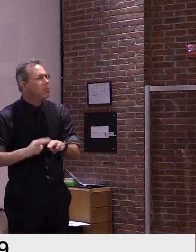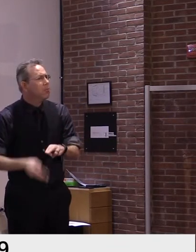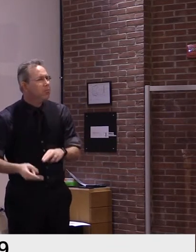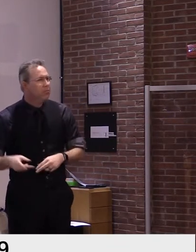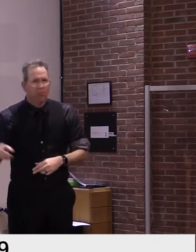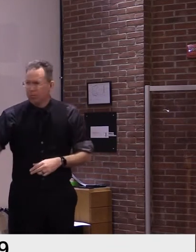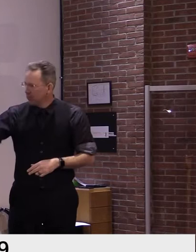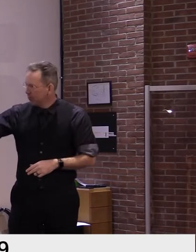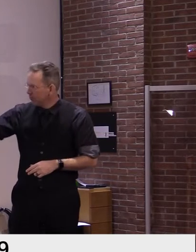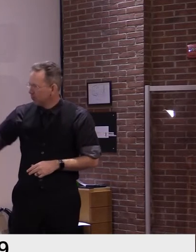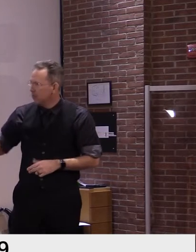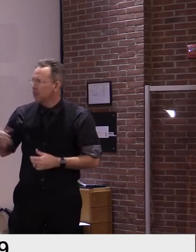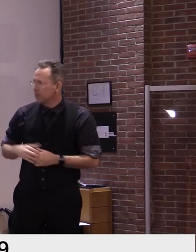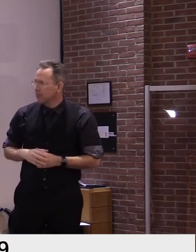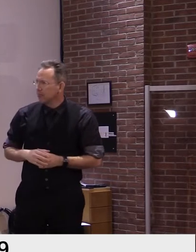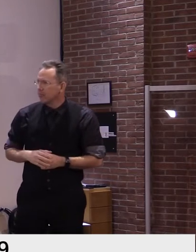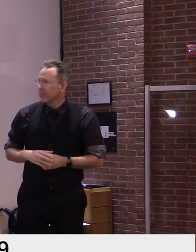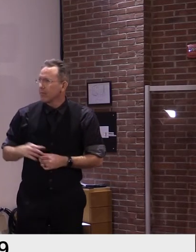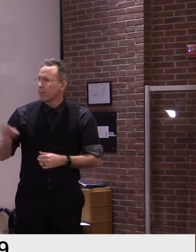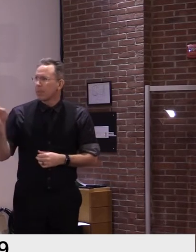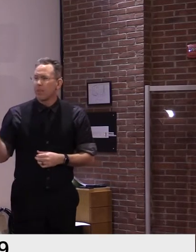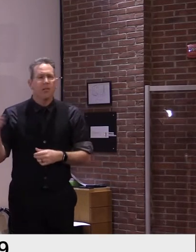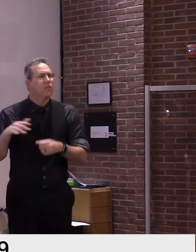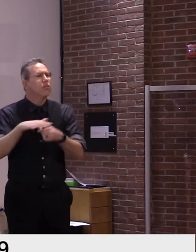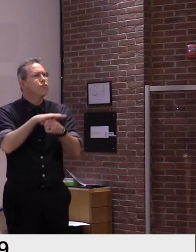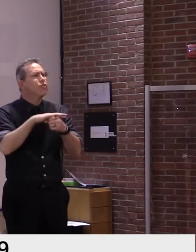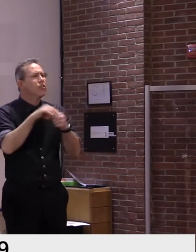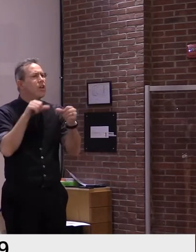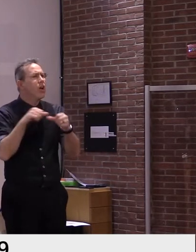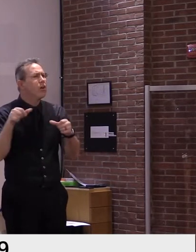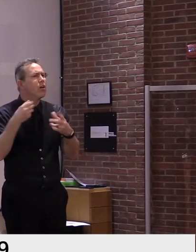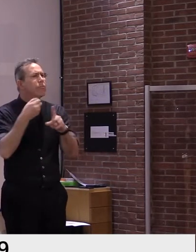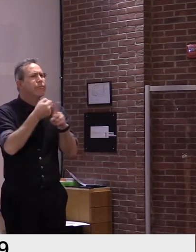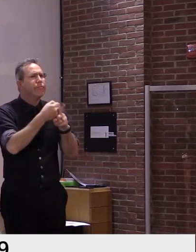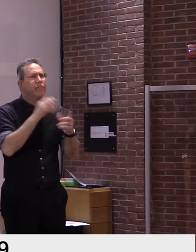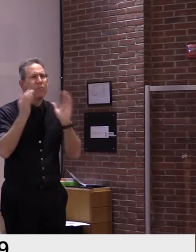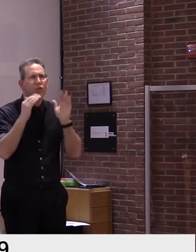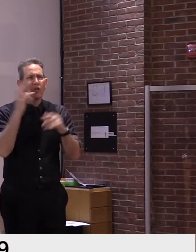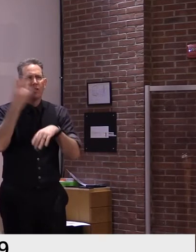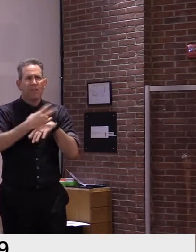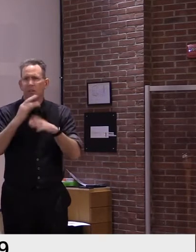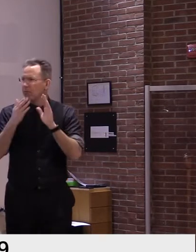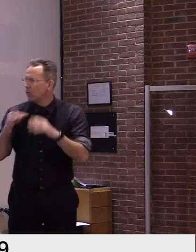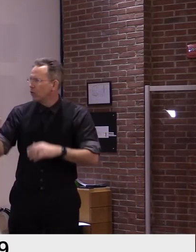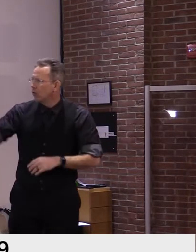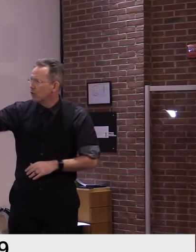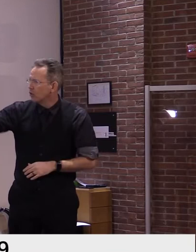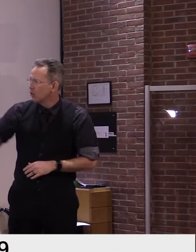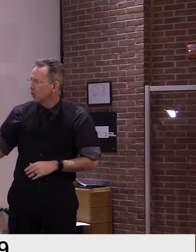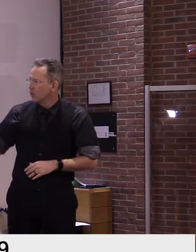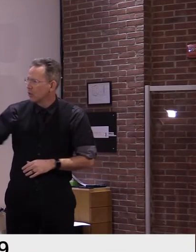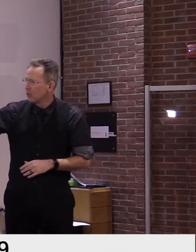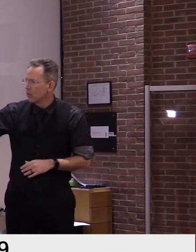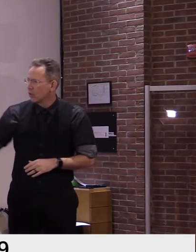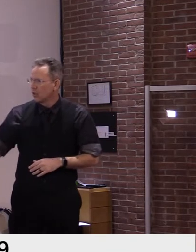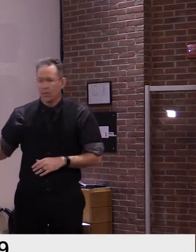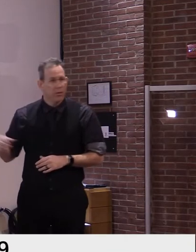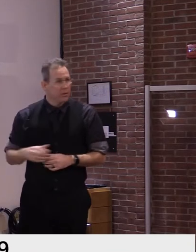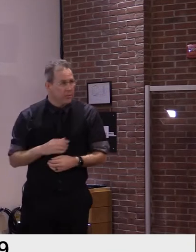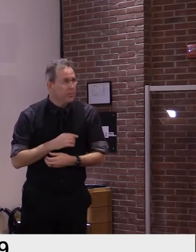2 weeks. The Northeast also saw its cases stall and increase over the past week, with the region reporting just